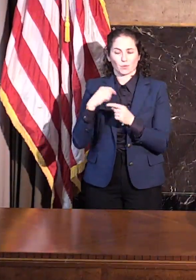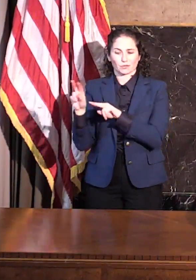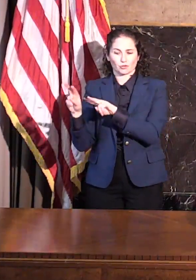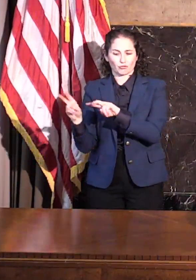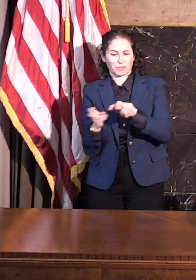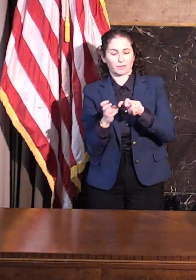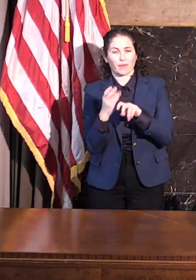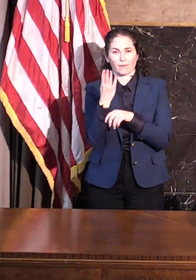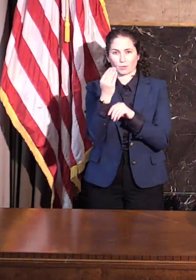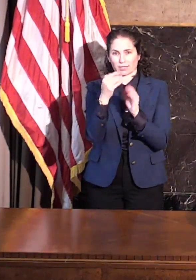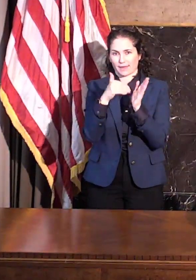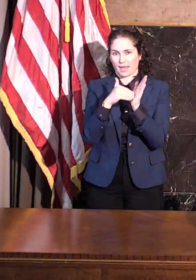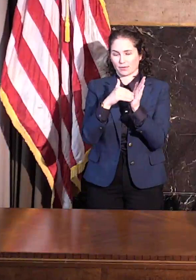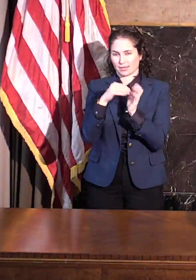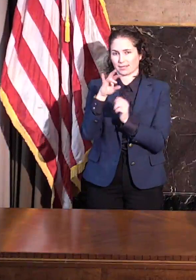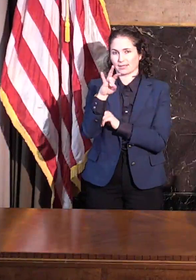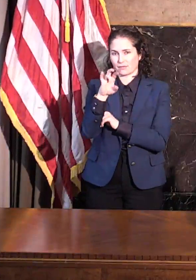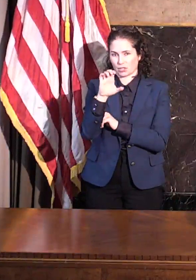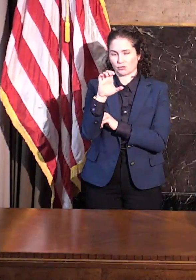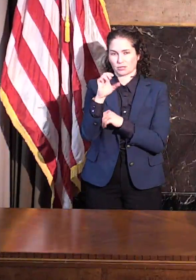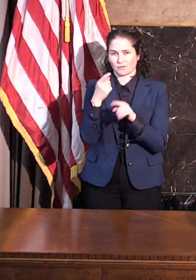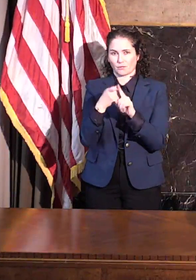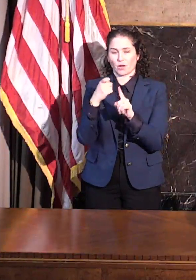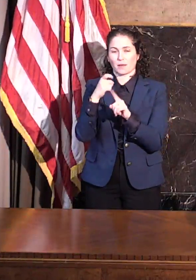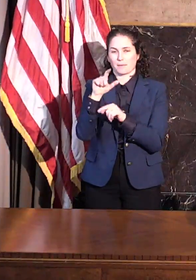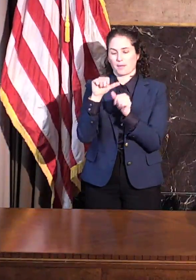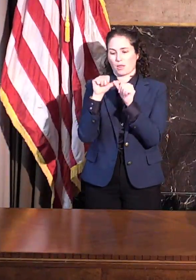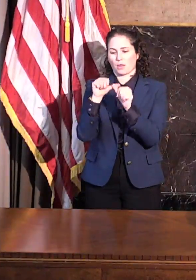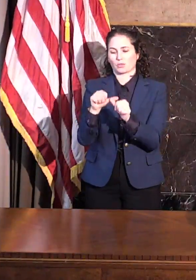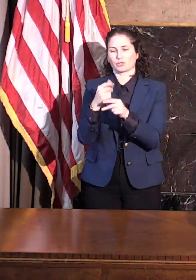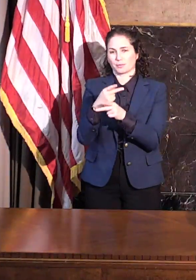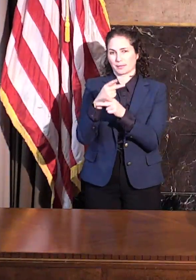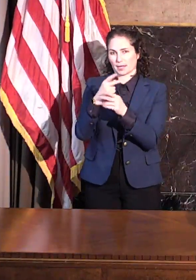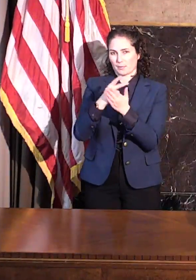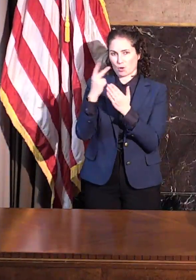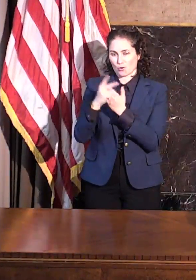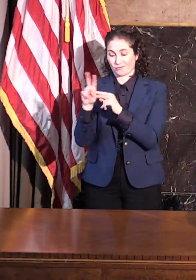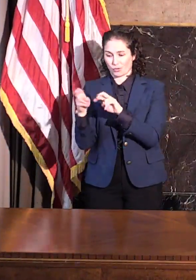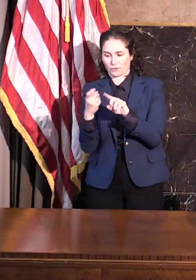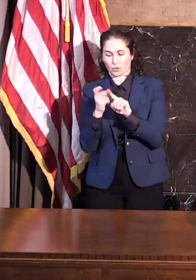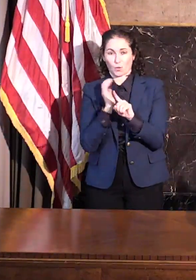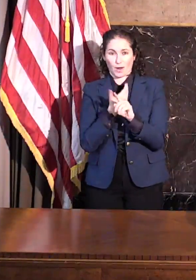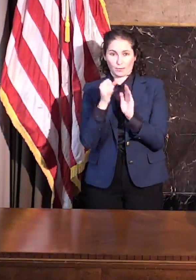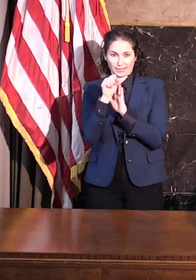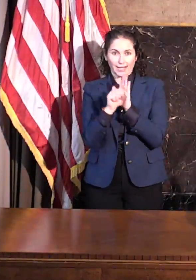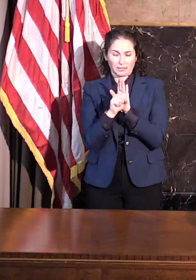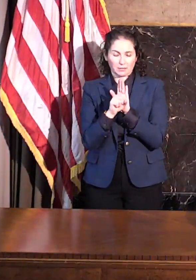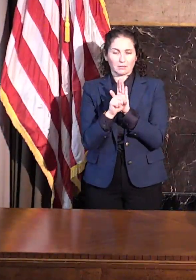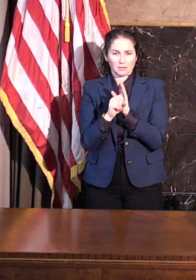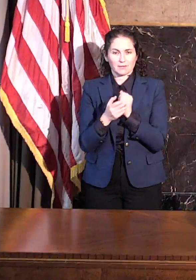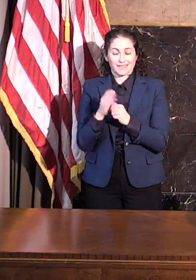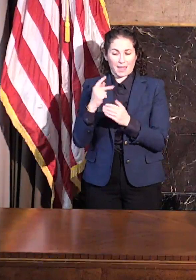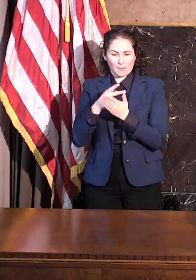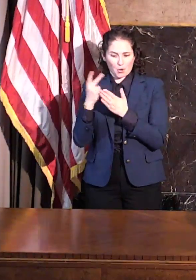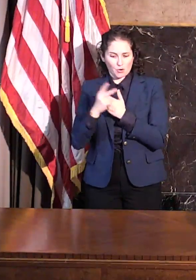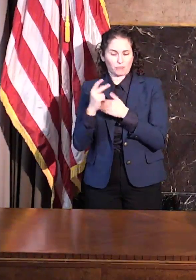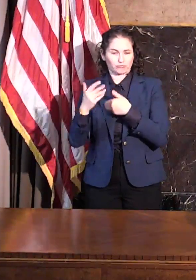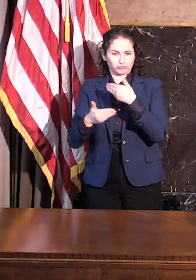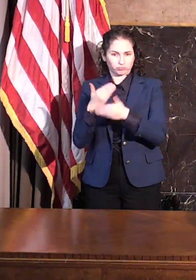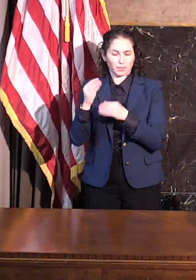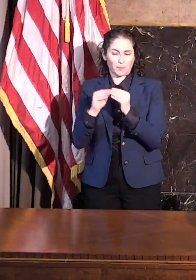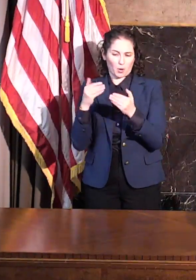112,210 doses. We are employing a maneuver to bring an additional 14,700 doses into the state for